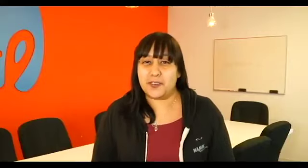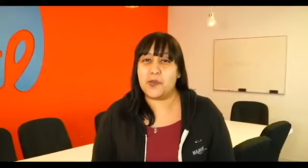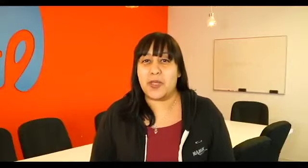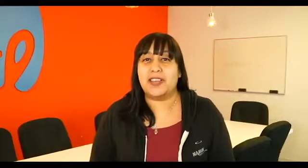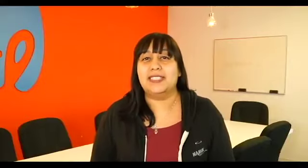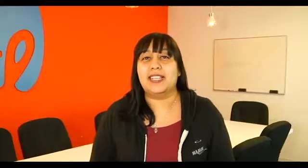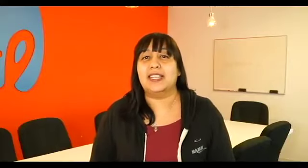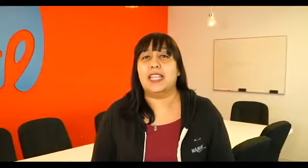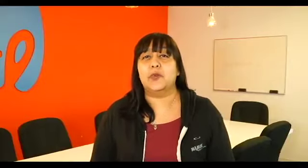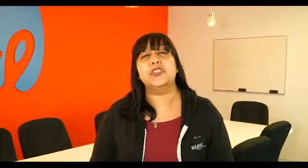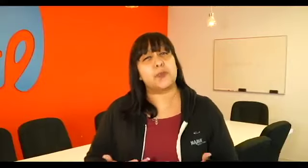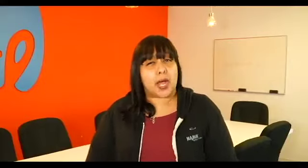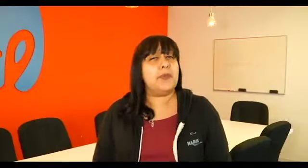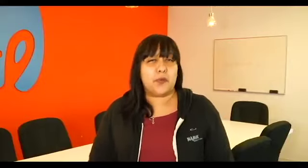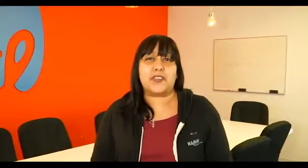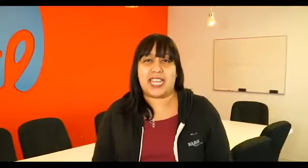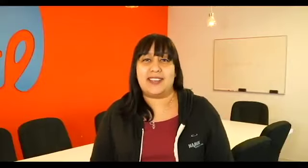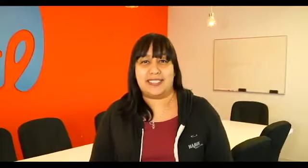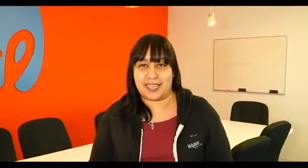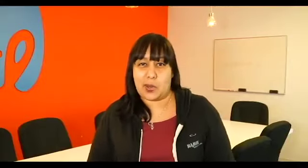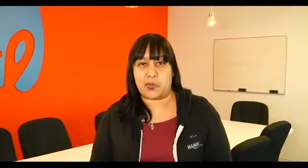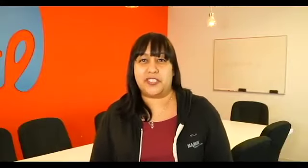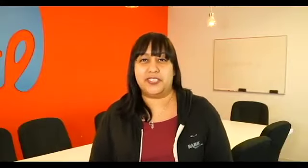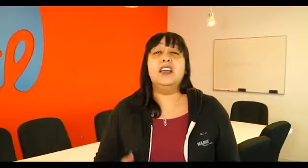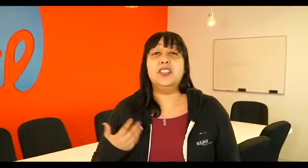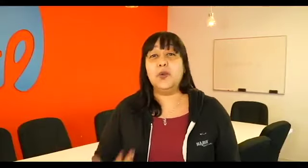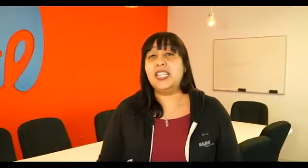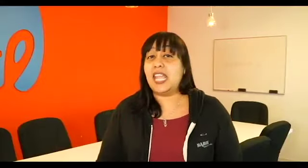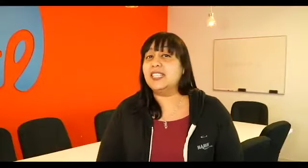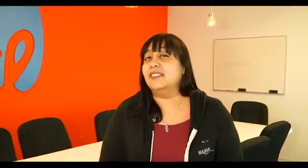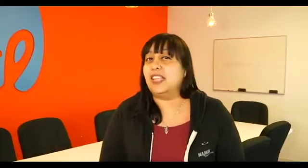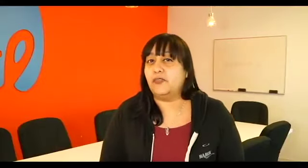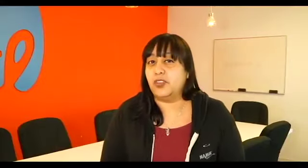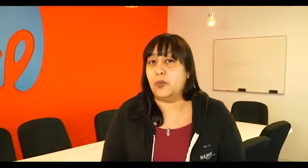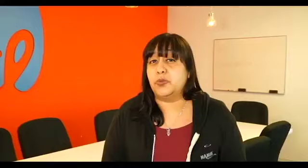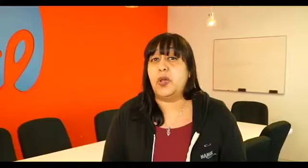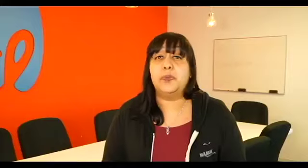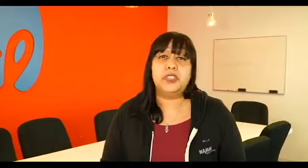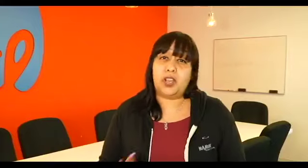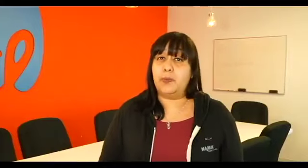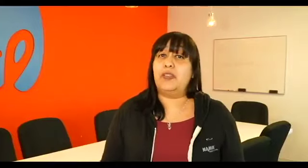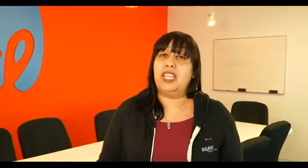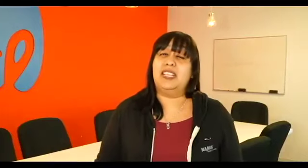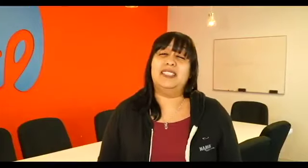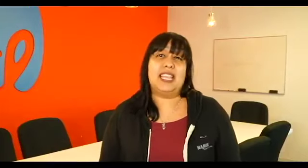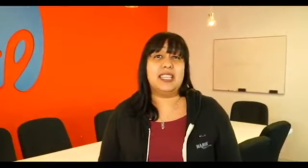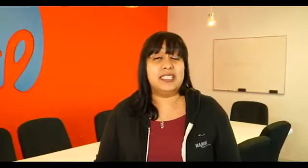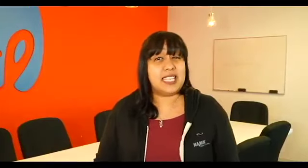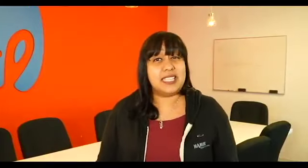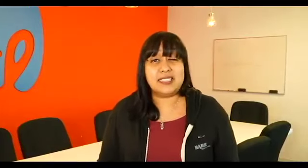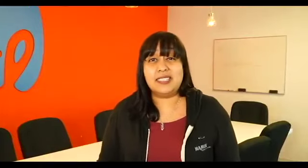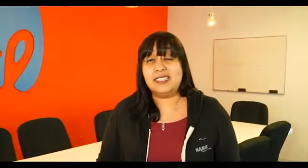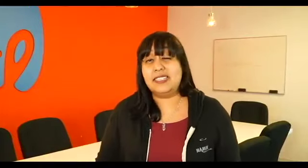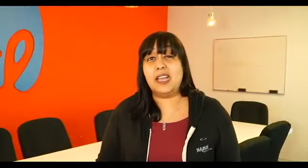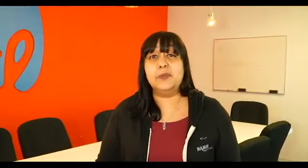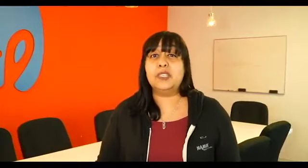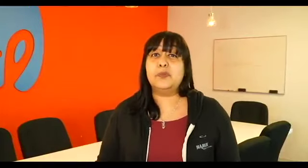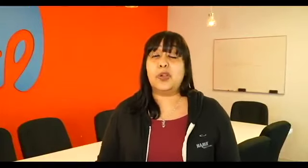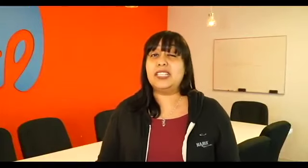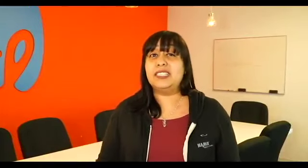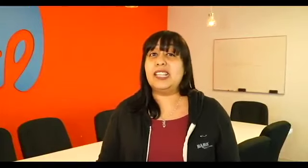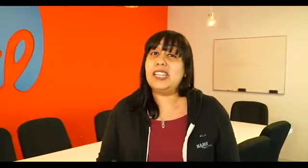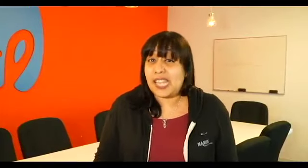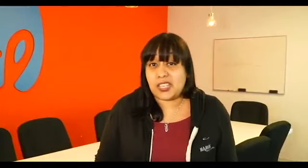If you're a beginner to American Sign Language, you're probably wondering how to sign numbers. Knowing the ASL sign for numbers will help you talk about things like dates,